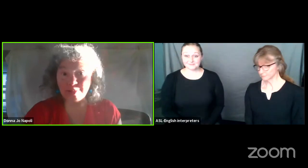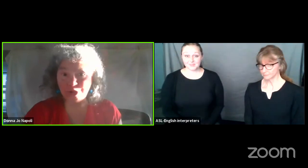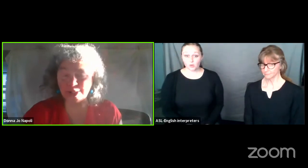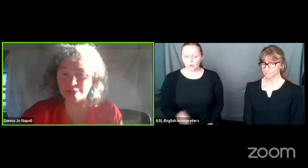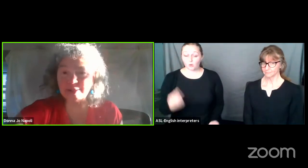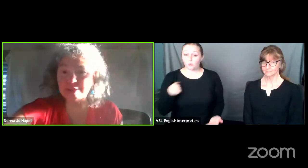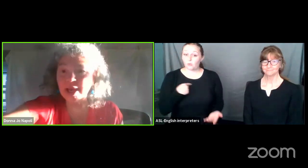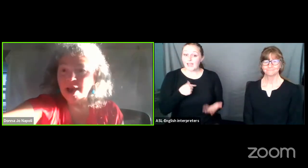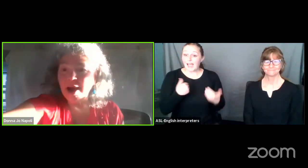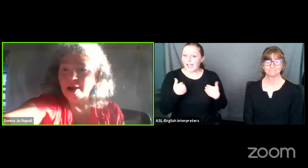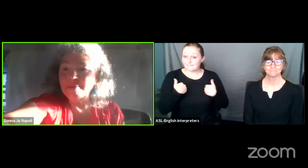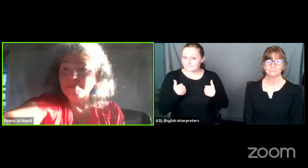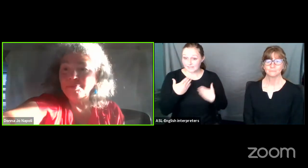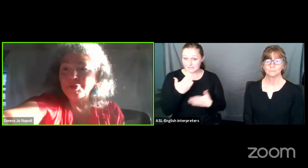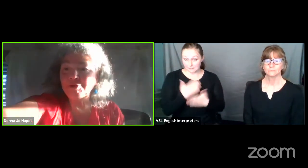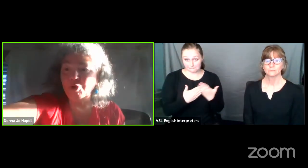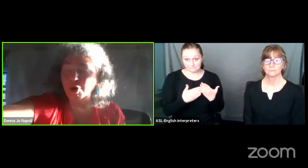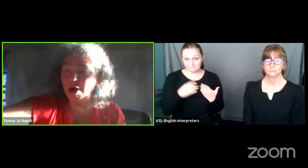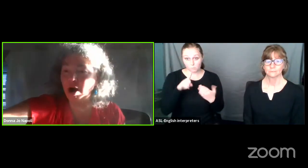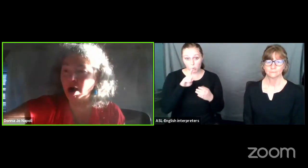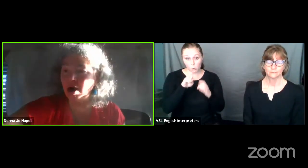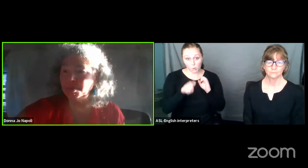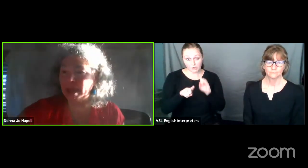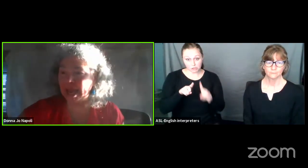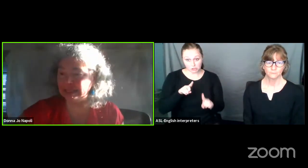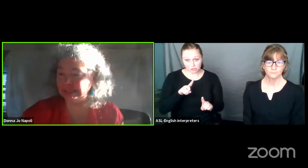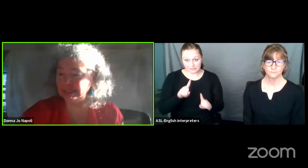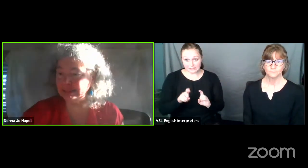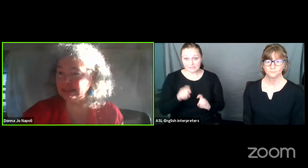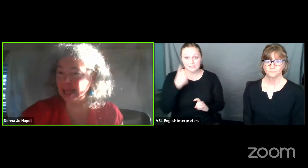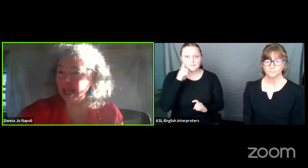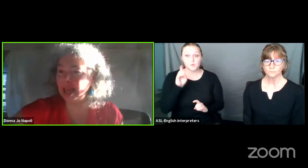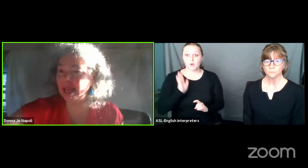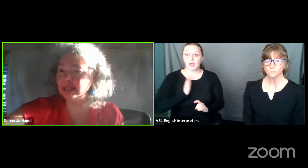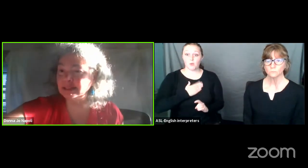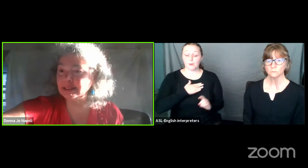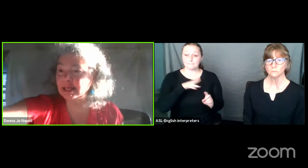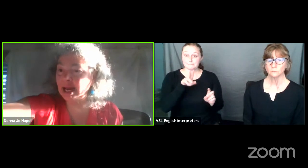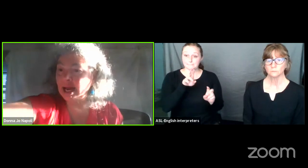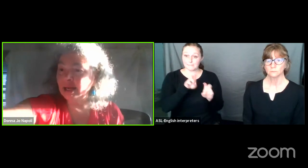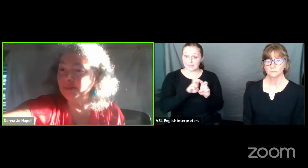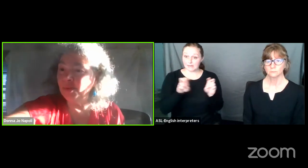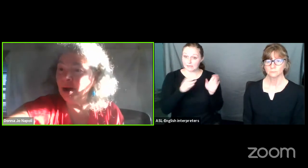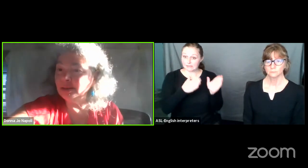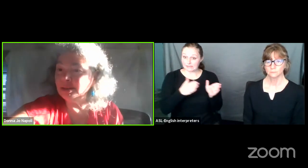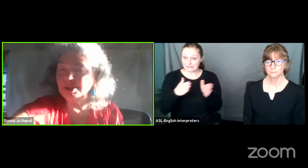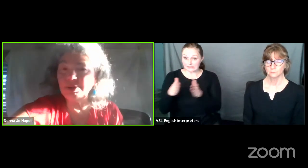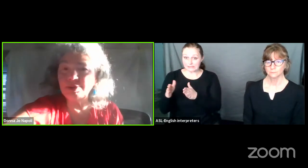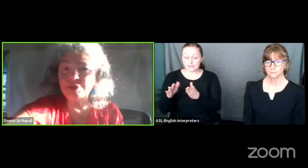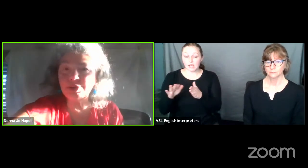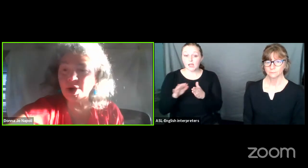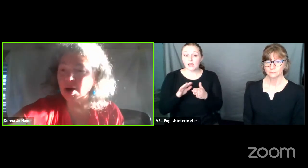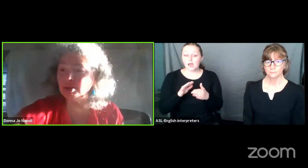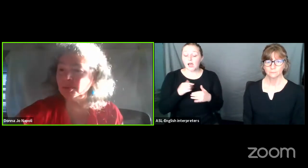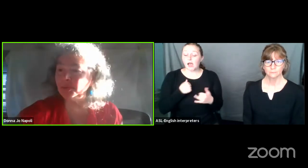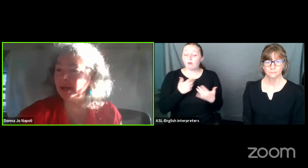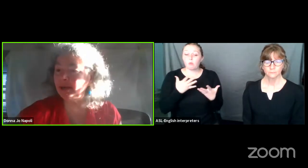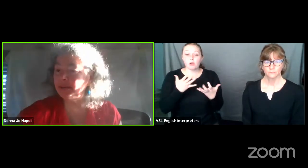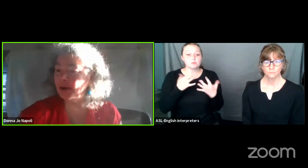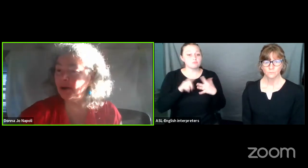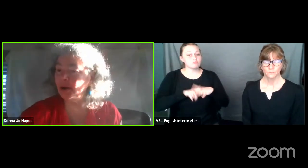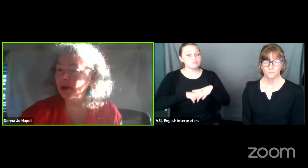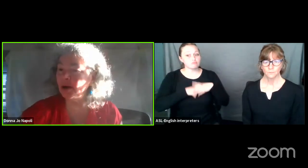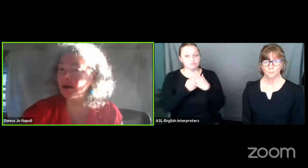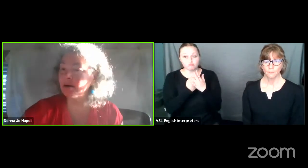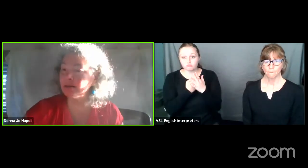some questions for our panelists. And I want to start